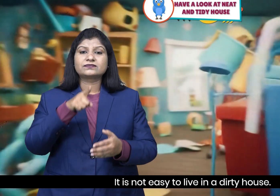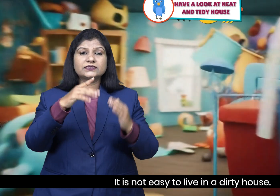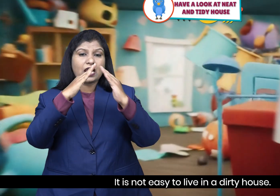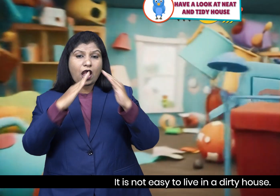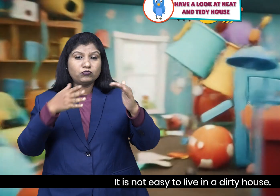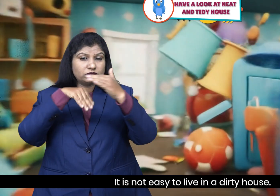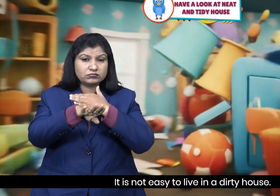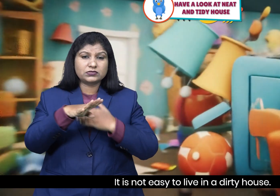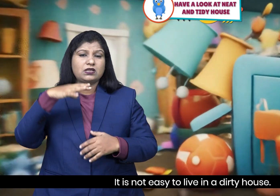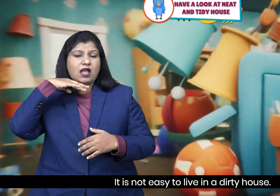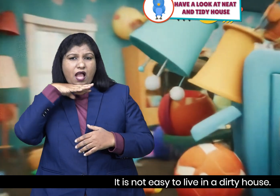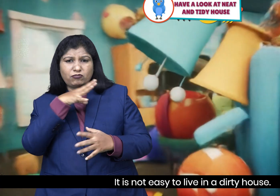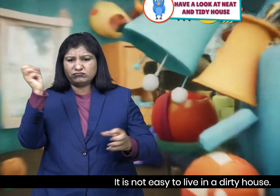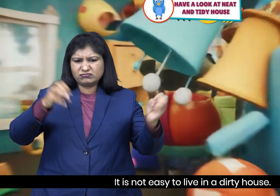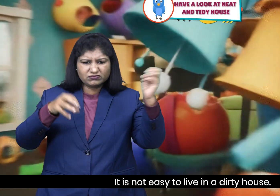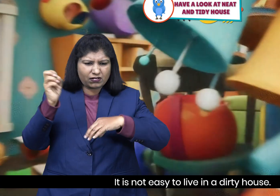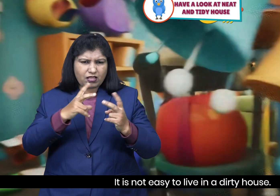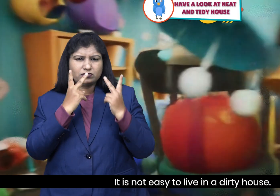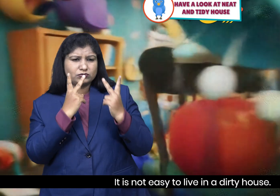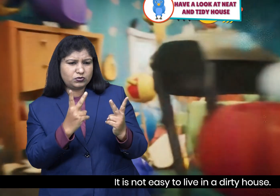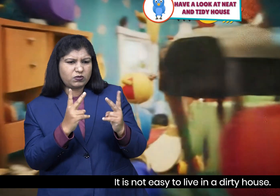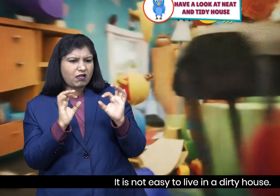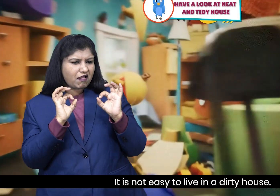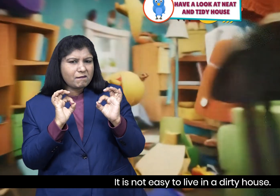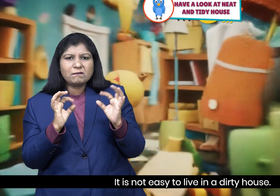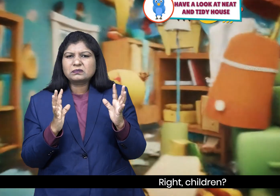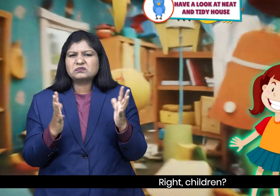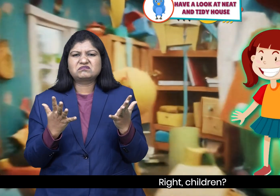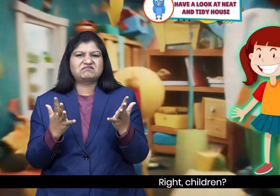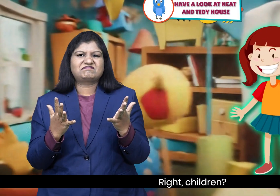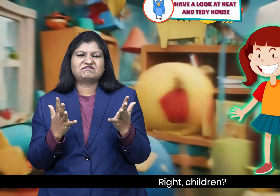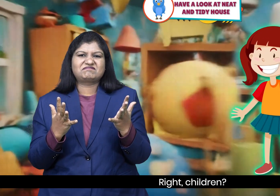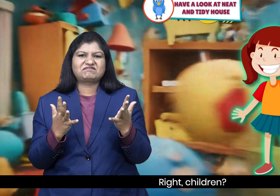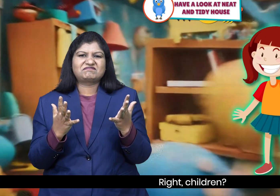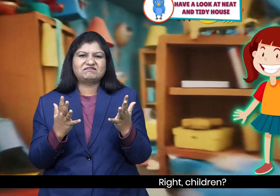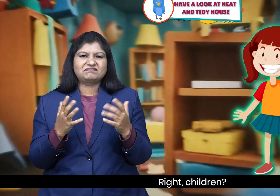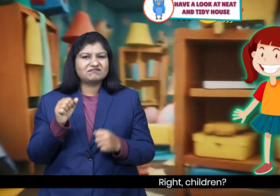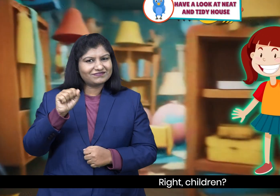It is not easy to live in a dirty house. Right, children?